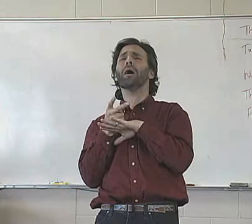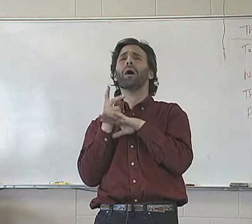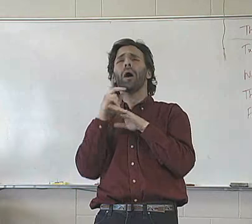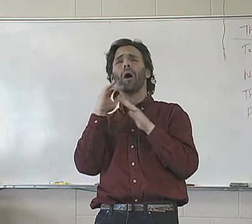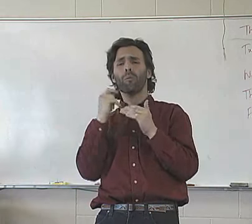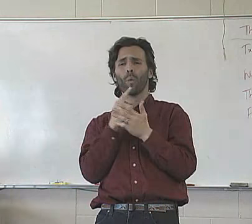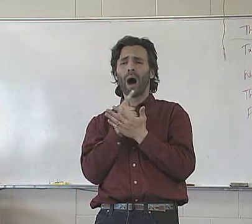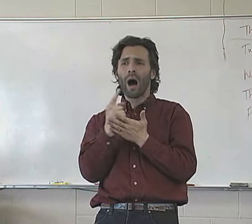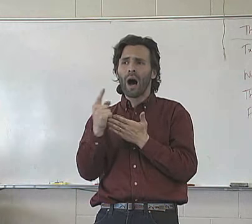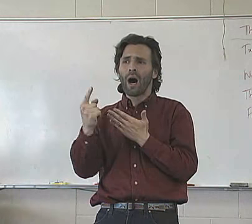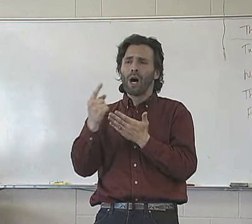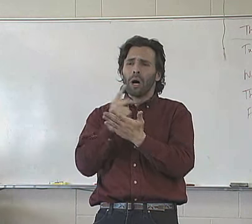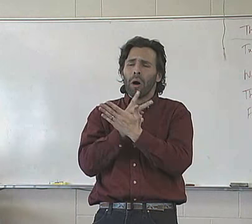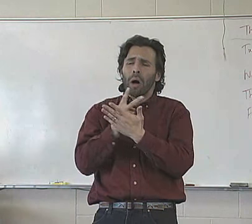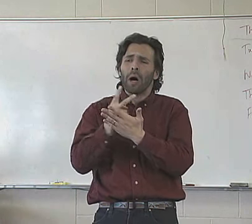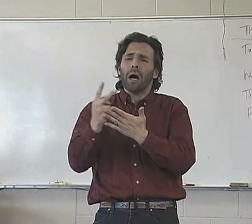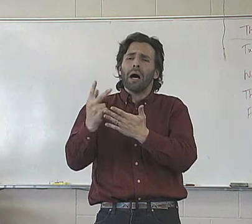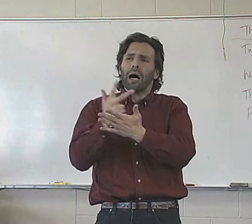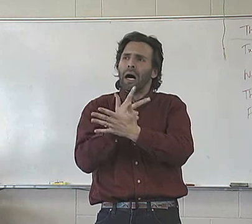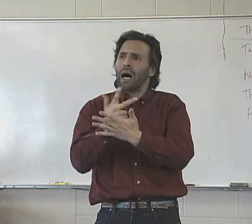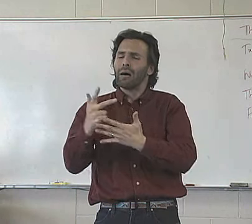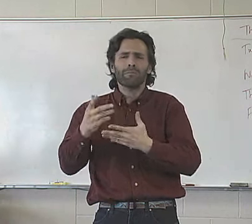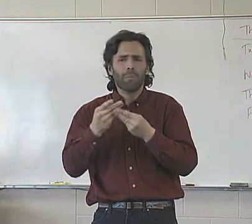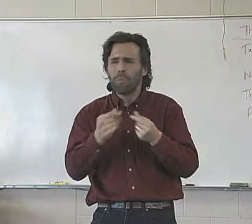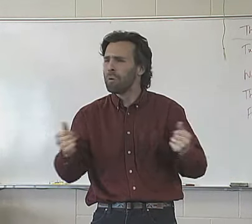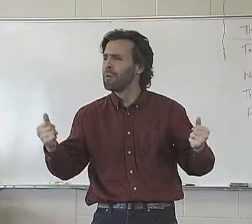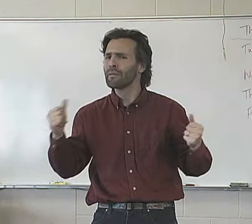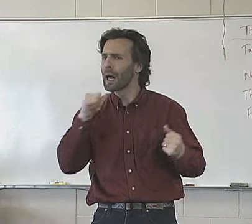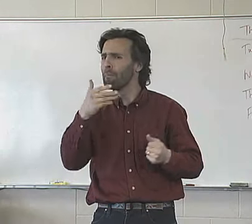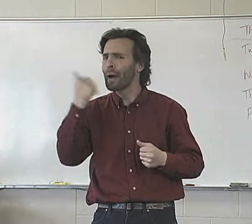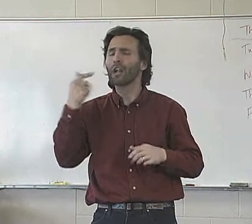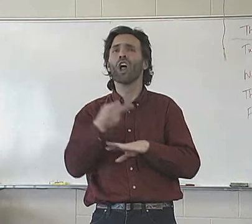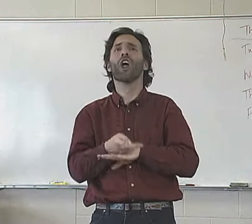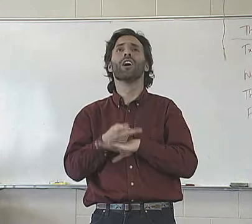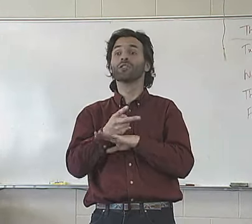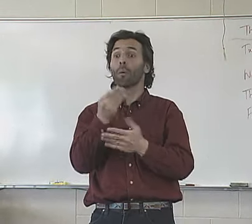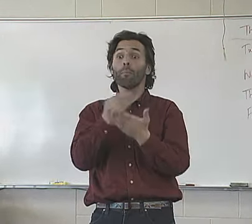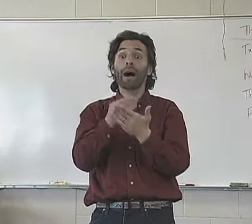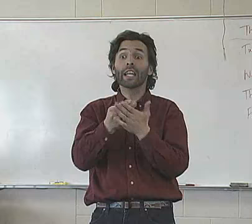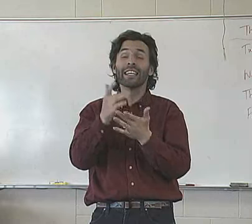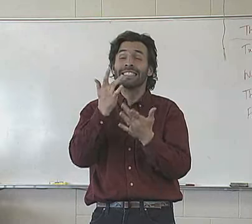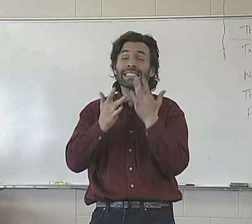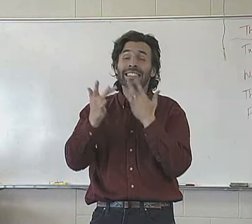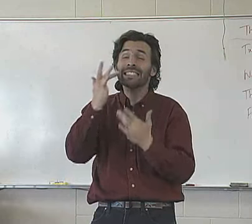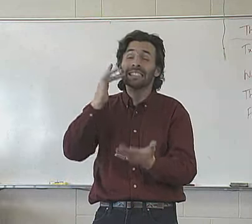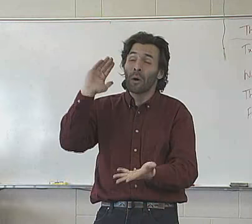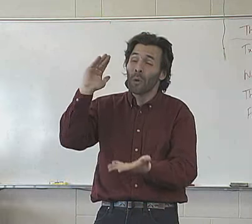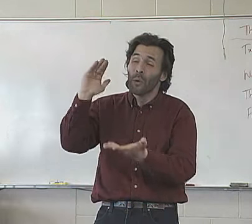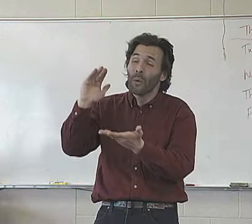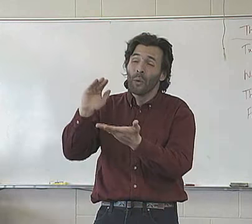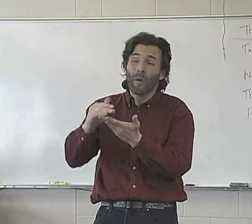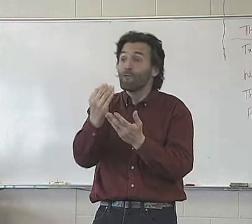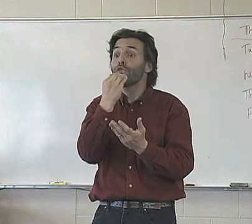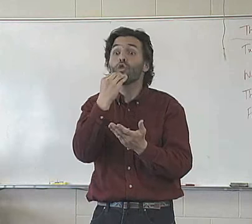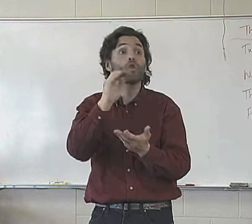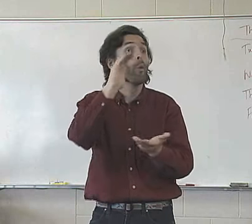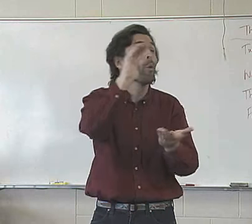went by and nothing improved. You know, finally they ran out of money and almost out of food, and, you know, there weren't any banks or Social Security